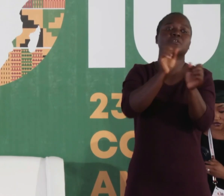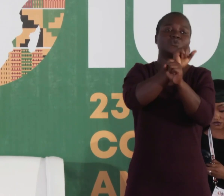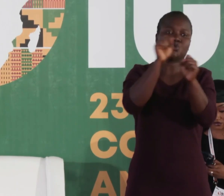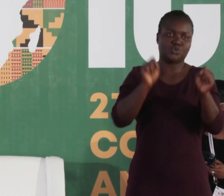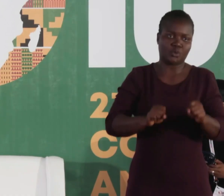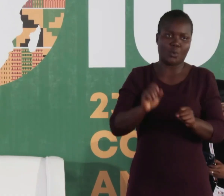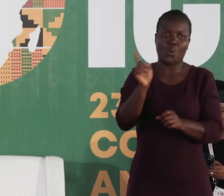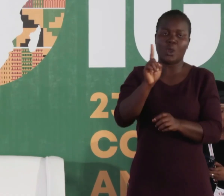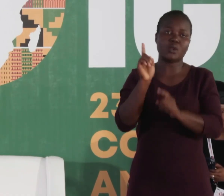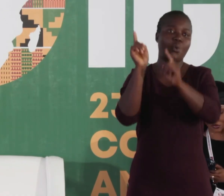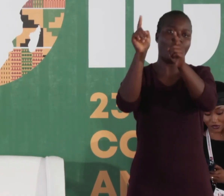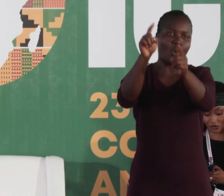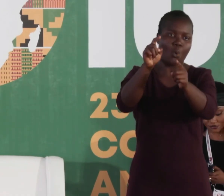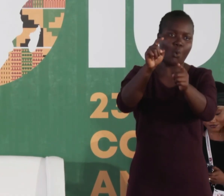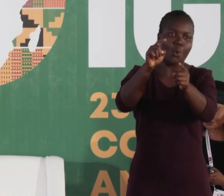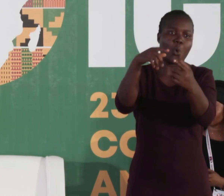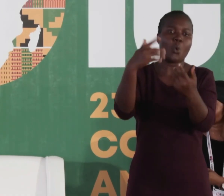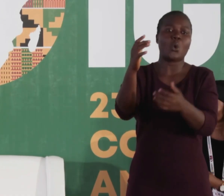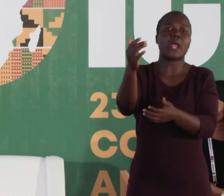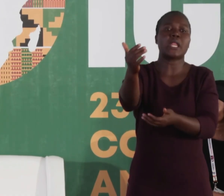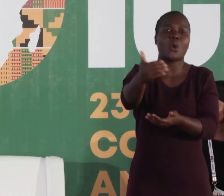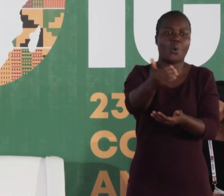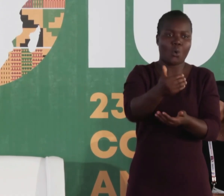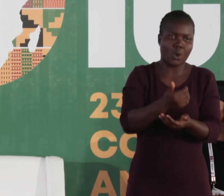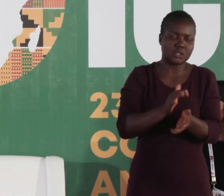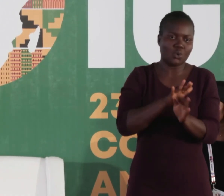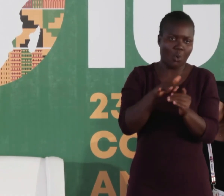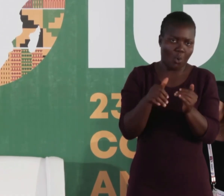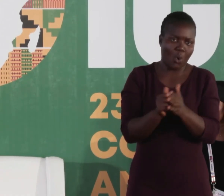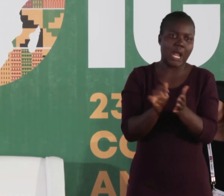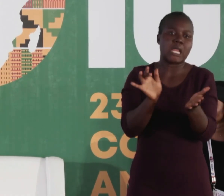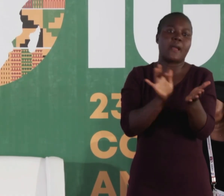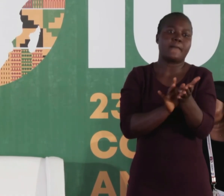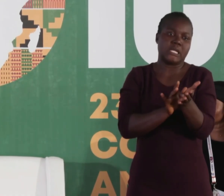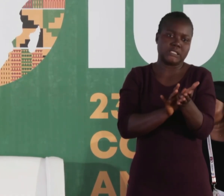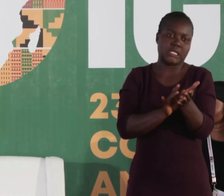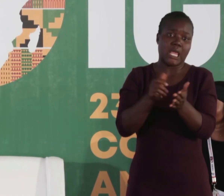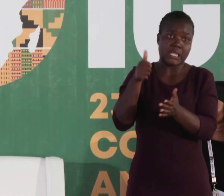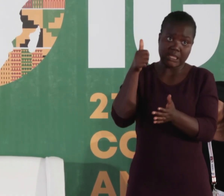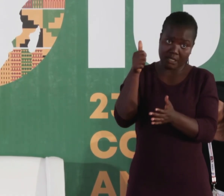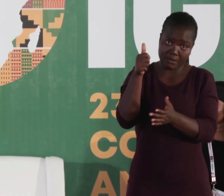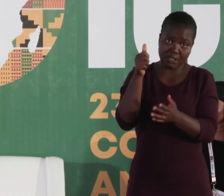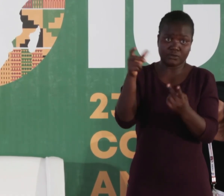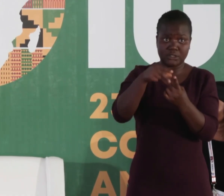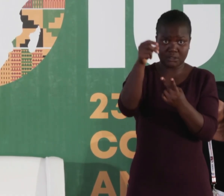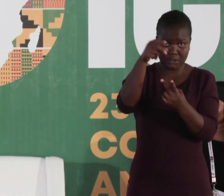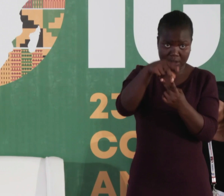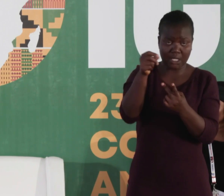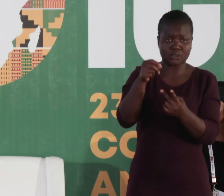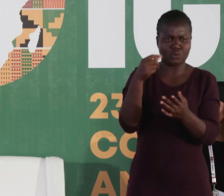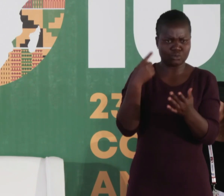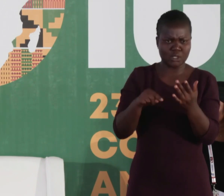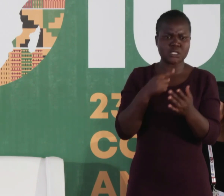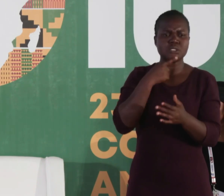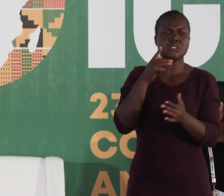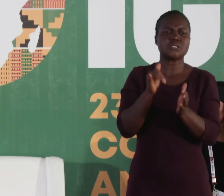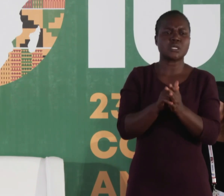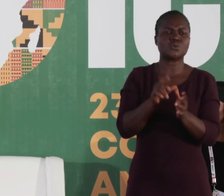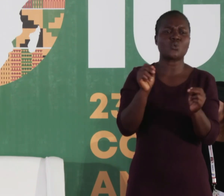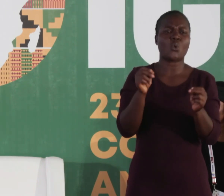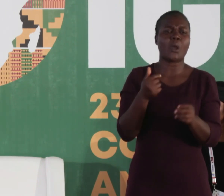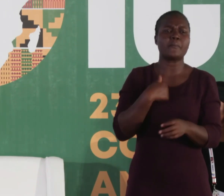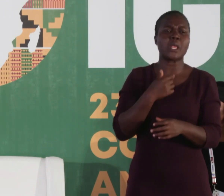there. But they still had choice. If they wanted to remain in the KP program, they would remain. If they want to go to the